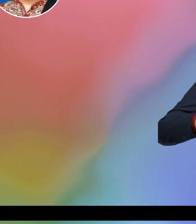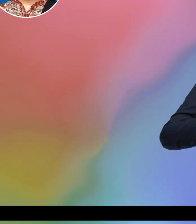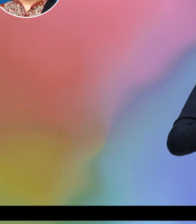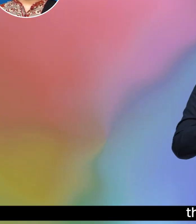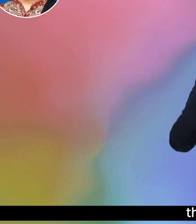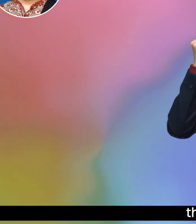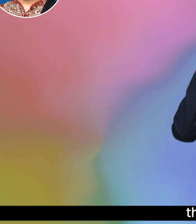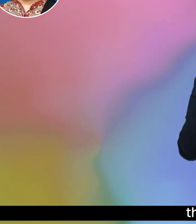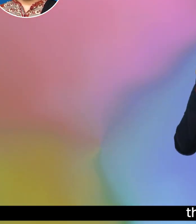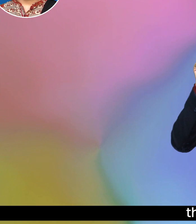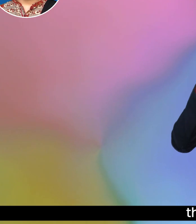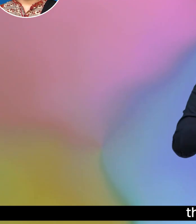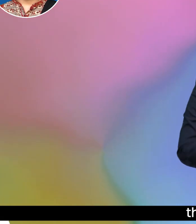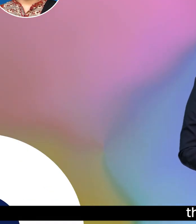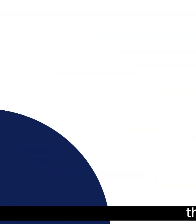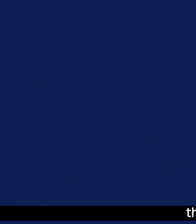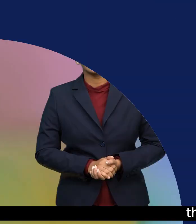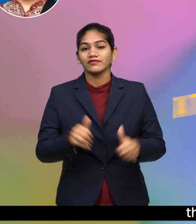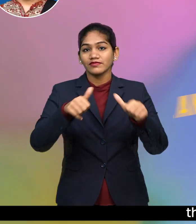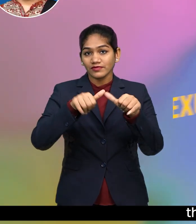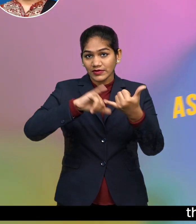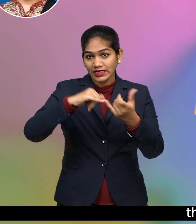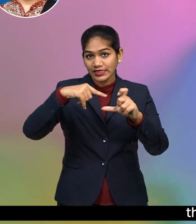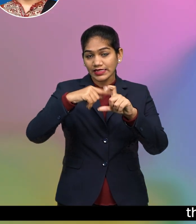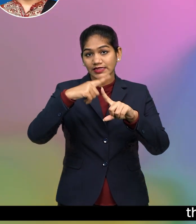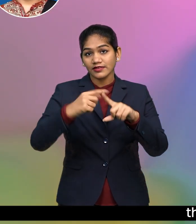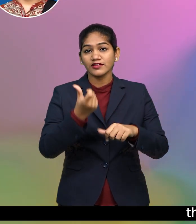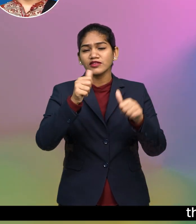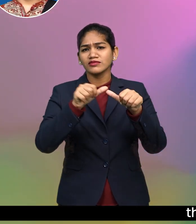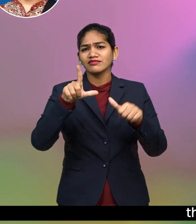Let us learn the topic of asexual